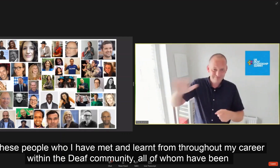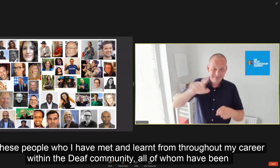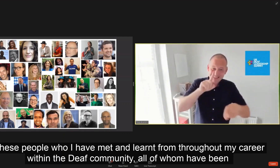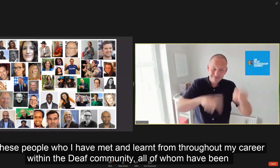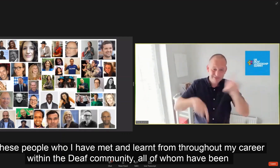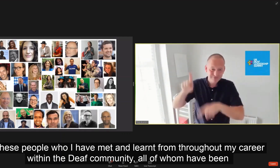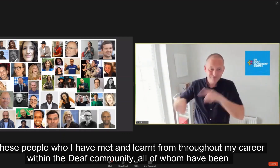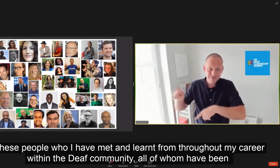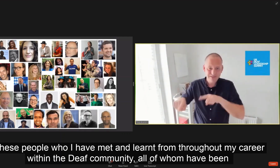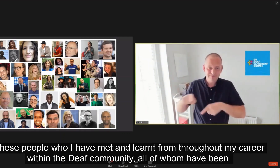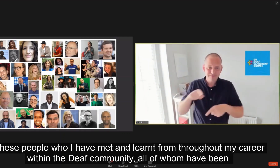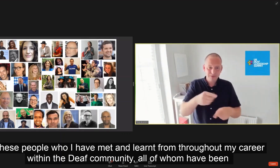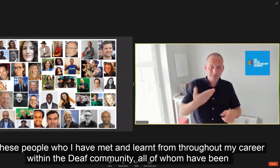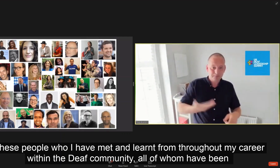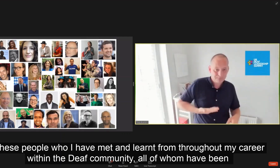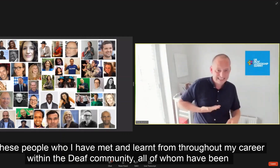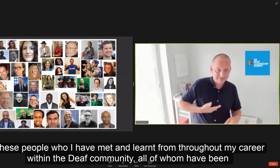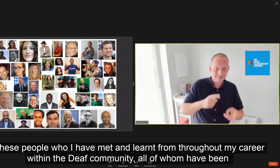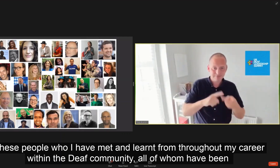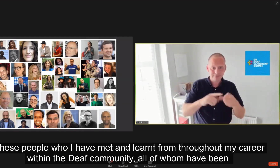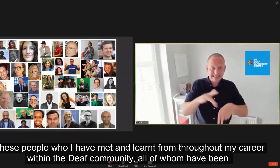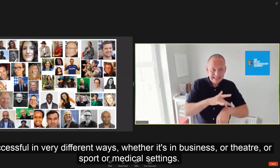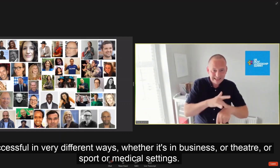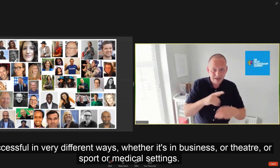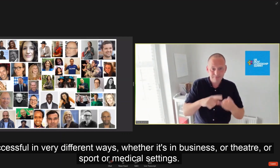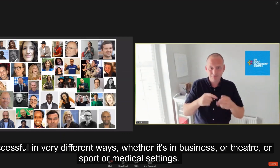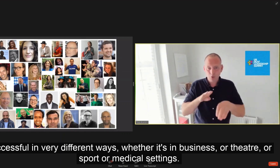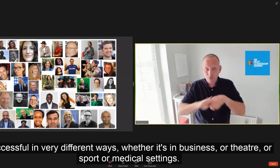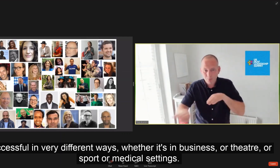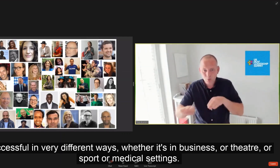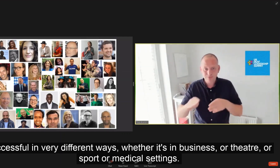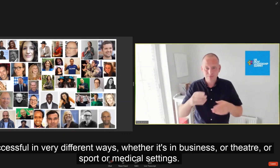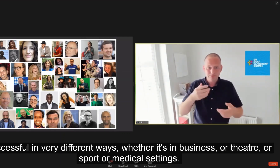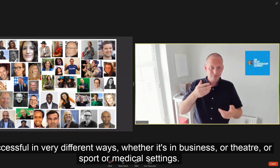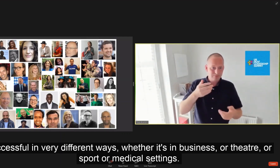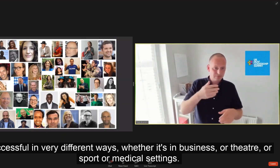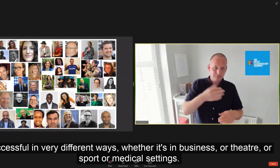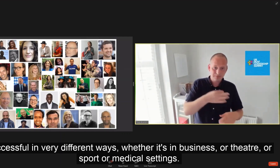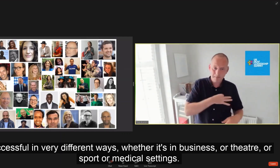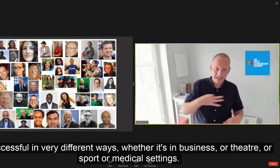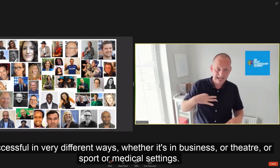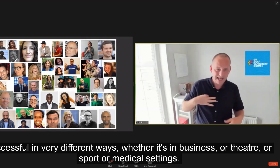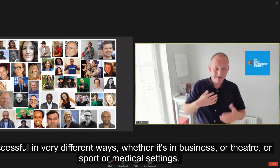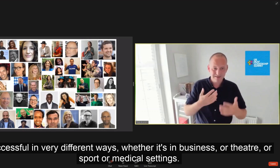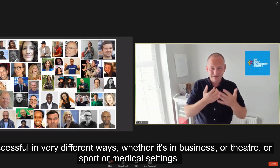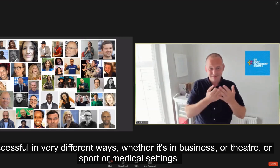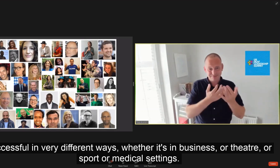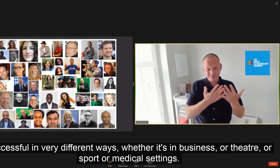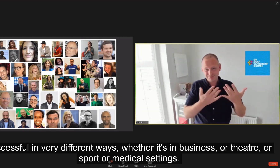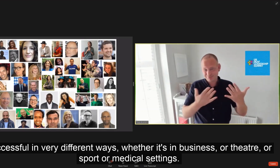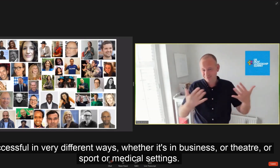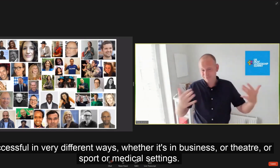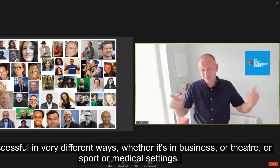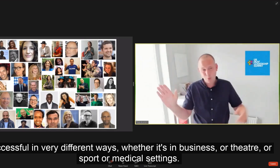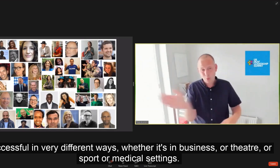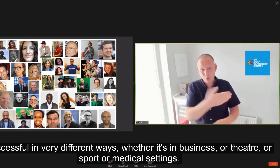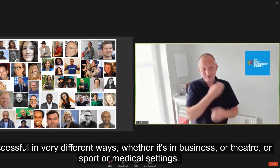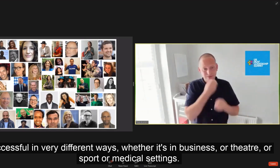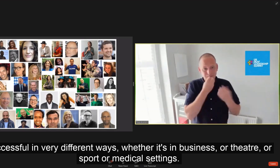deaf community, all of whom who have been successful in very different ways, whether it's in business or theatre or sport or